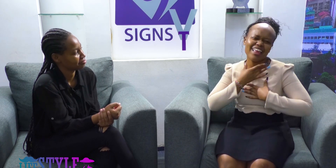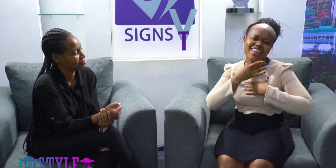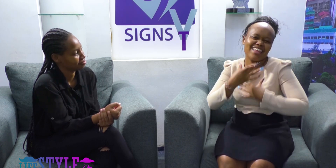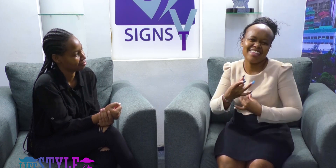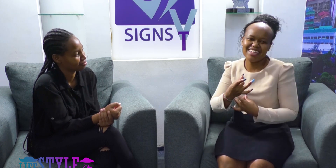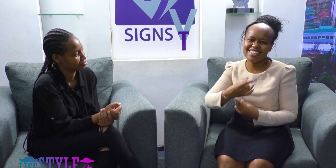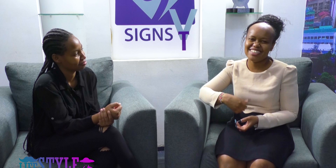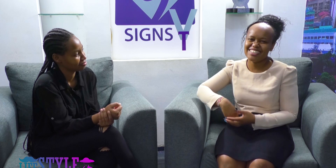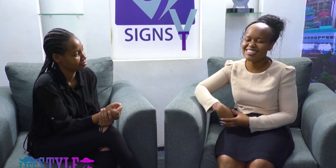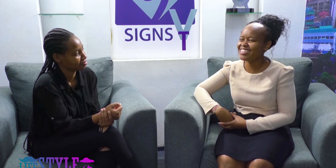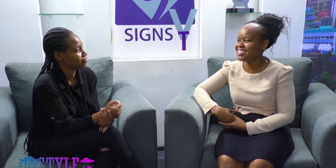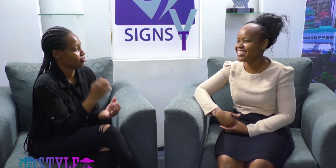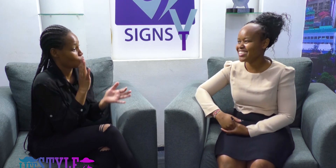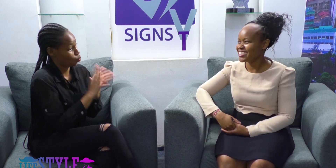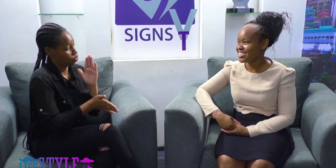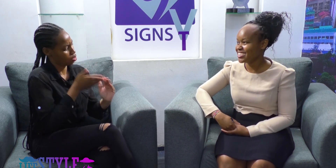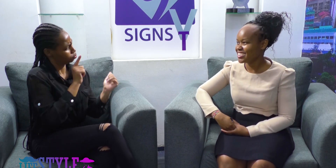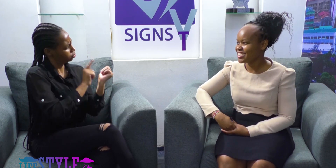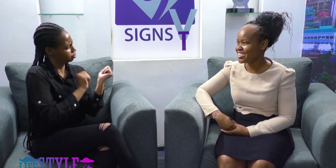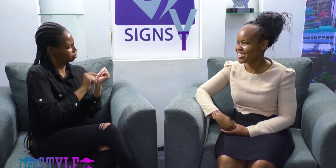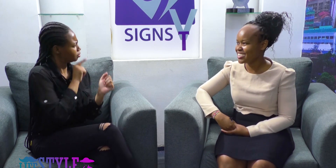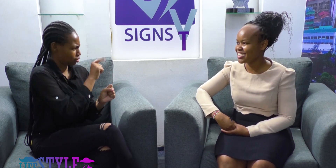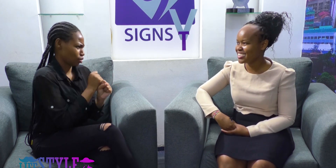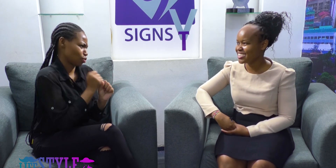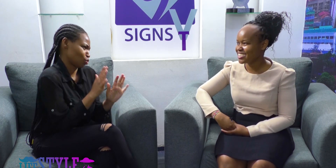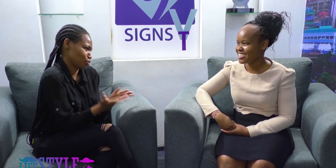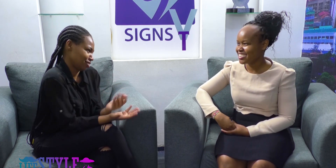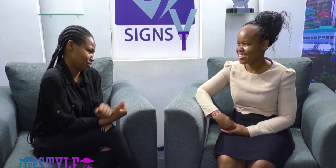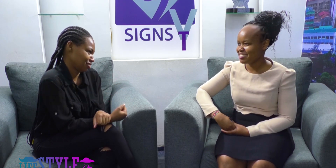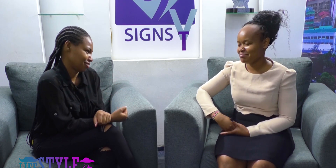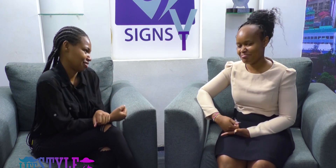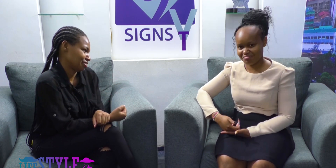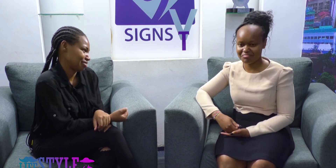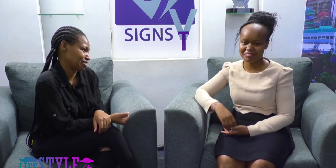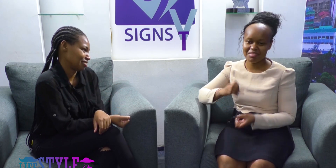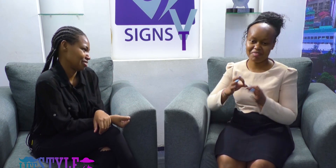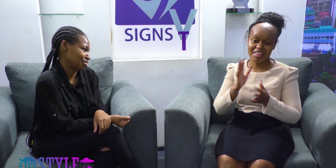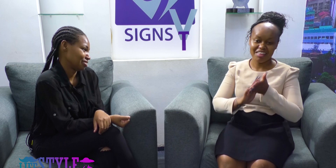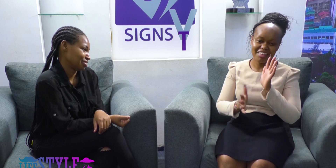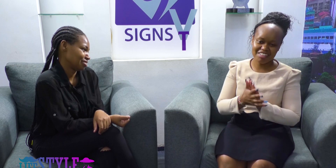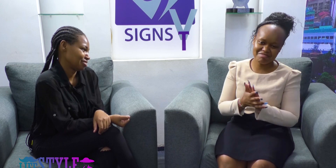and also fashionable. Yeah, I just like them. Without the nails, what can you